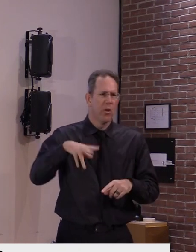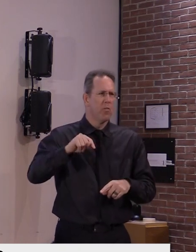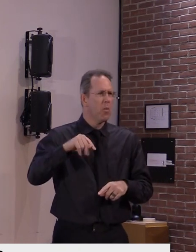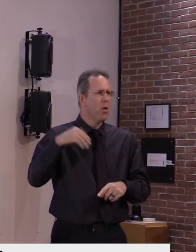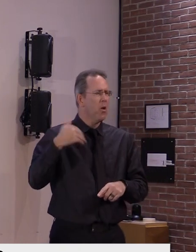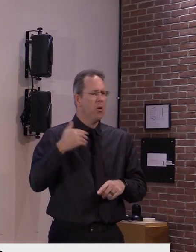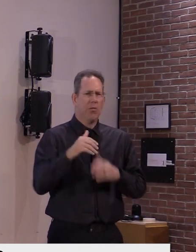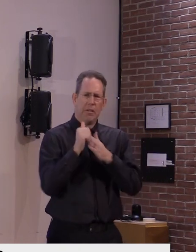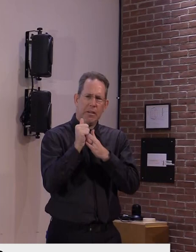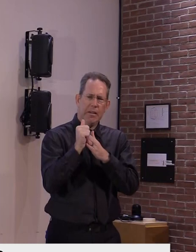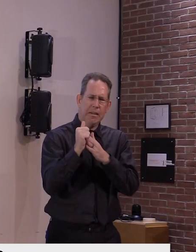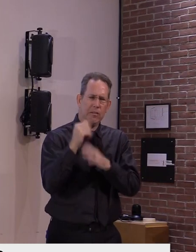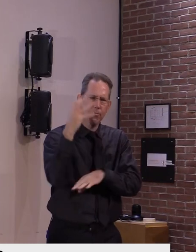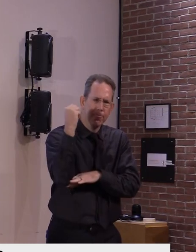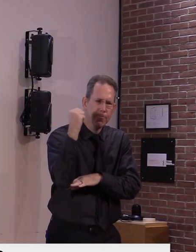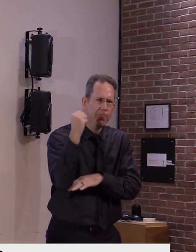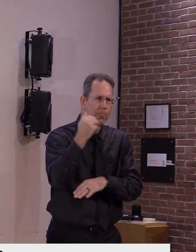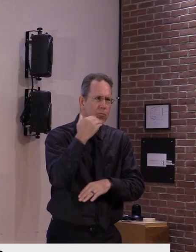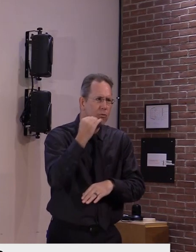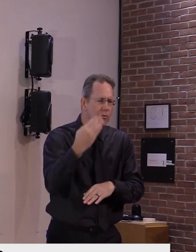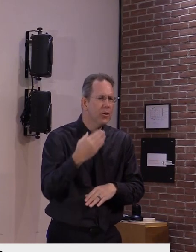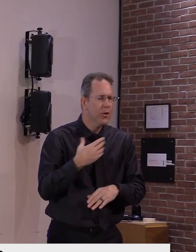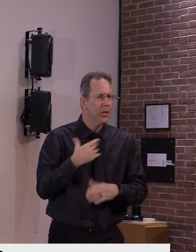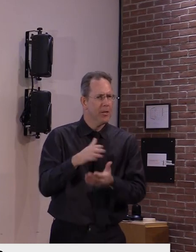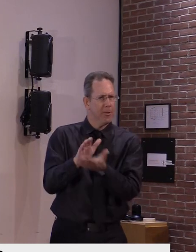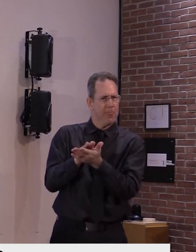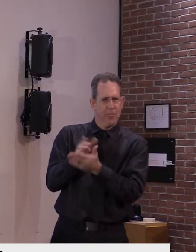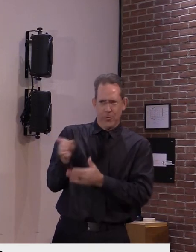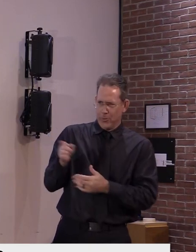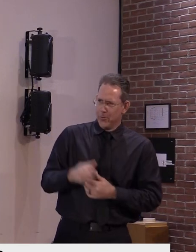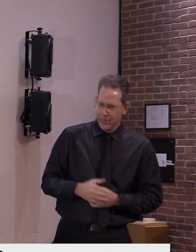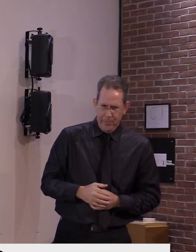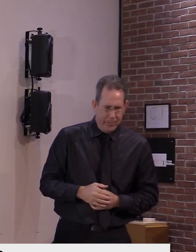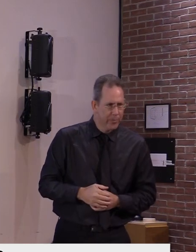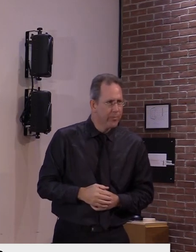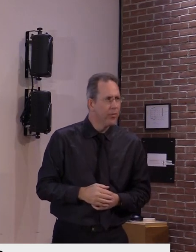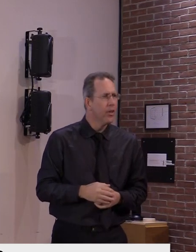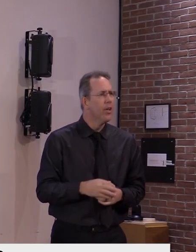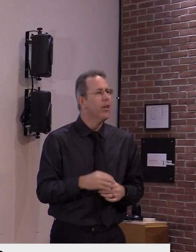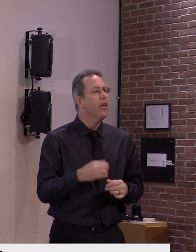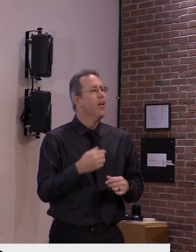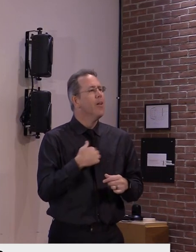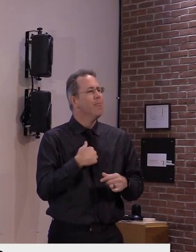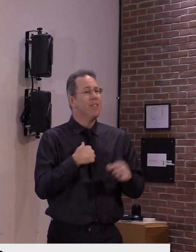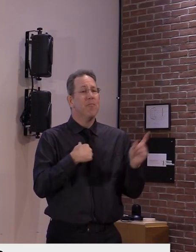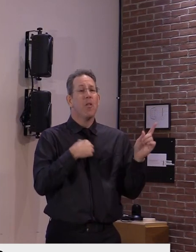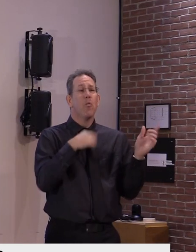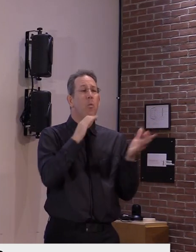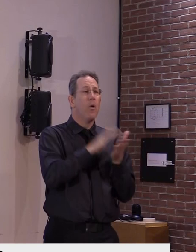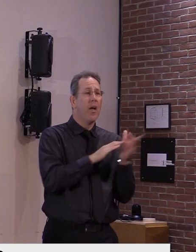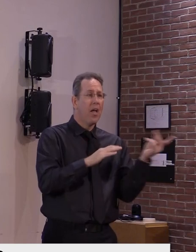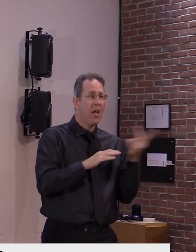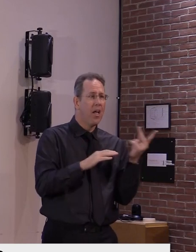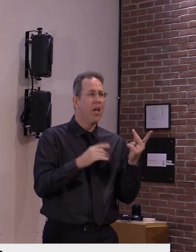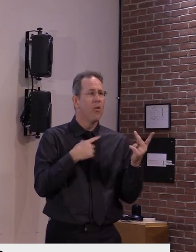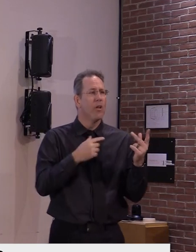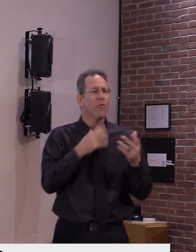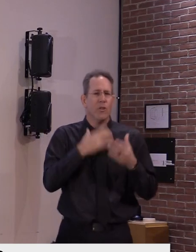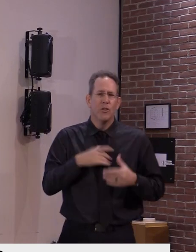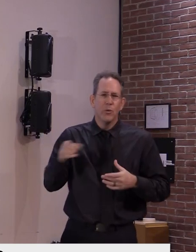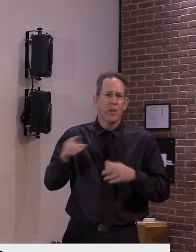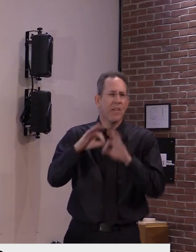So I'm going to pass some questions today. Instead, my wife and I wish you and your family a wonderful,